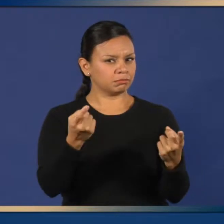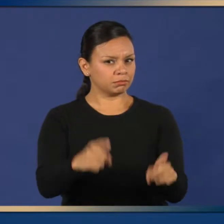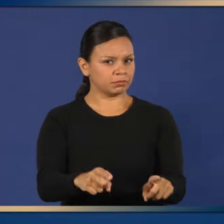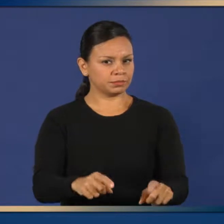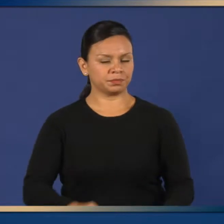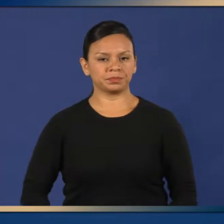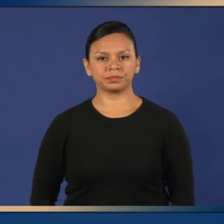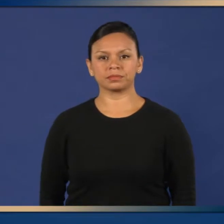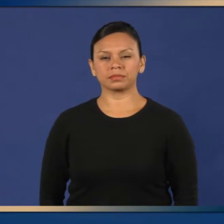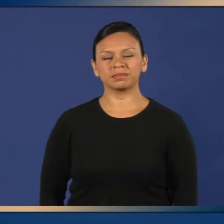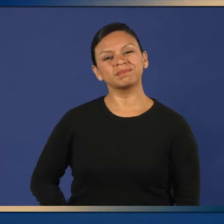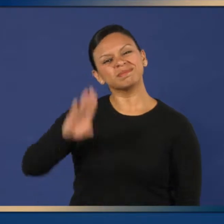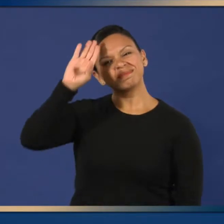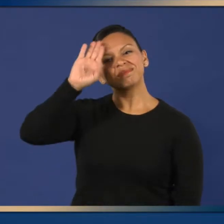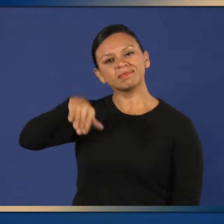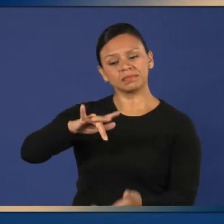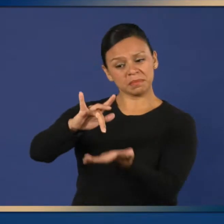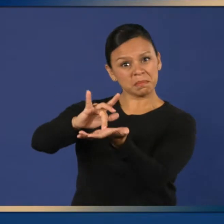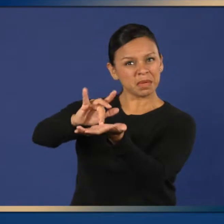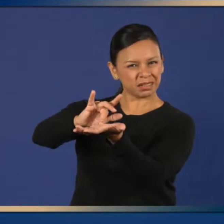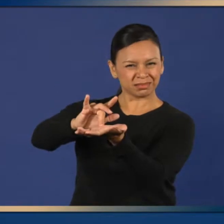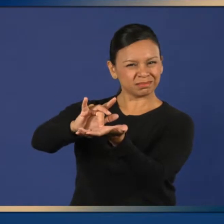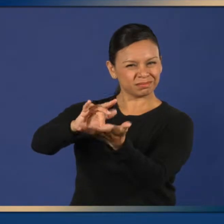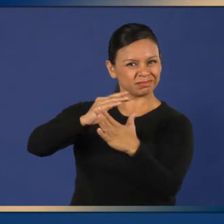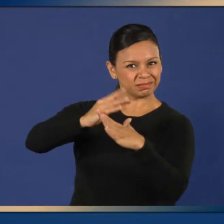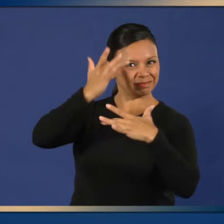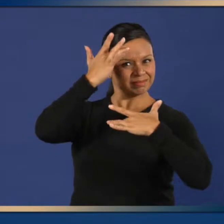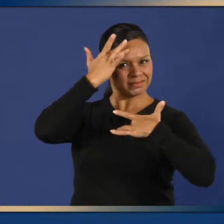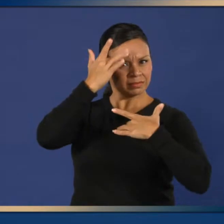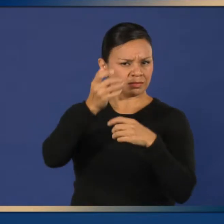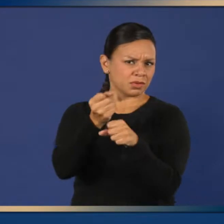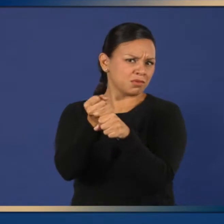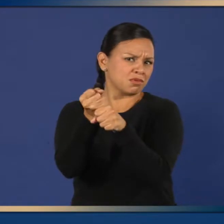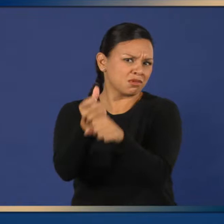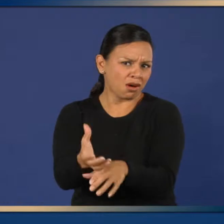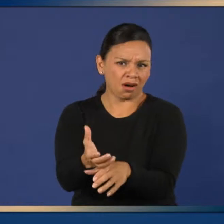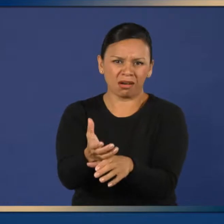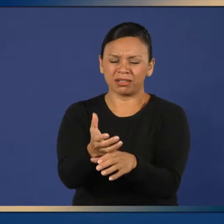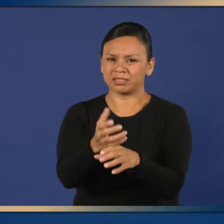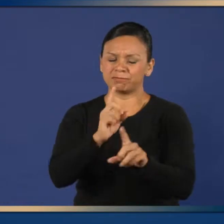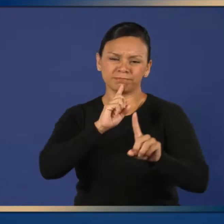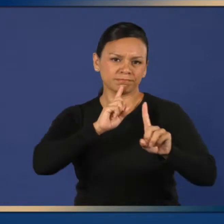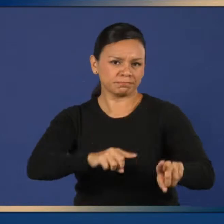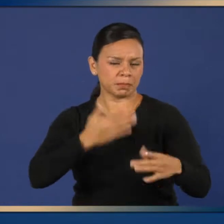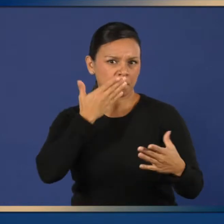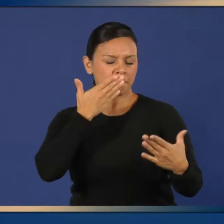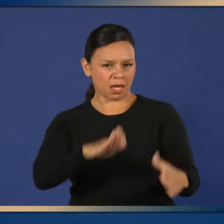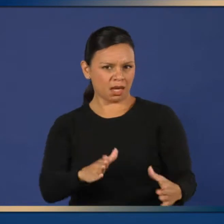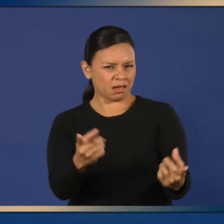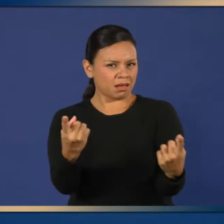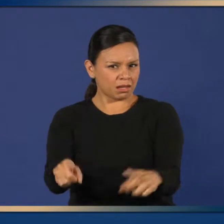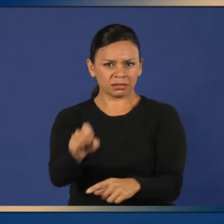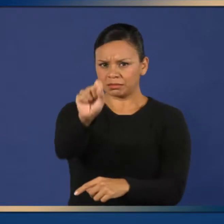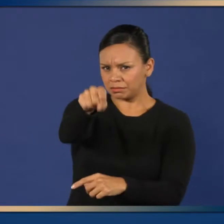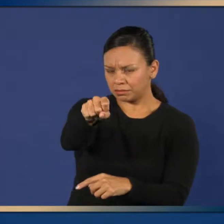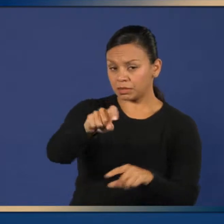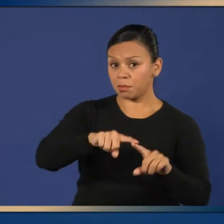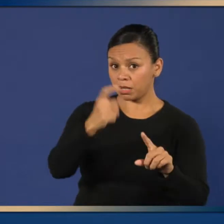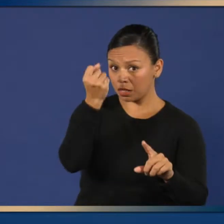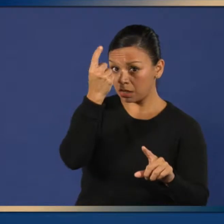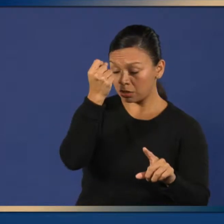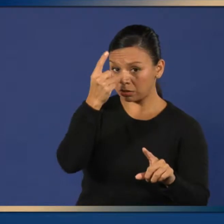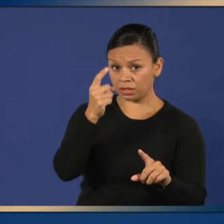A vaccine, like any medicine, could cause a serious reaction. But the risk